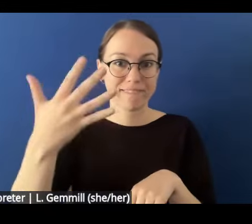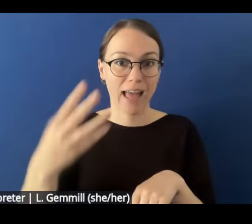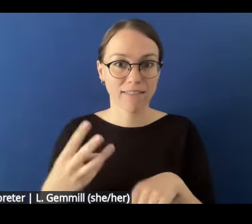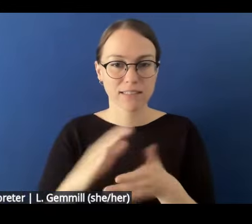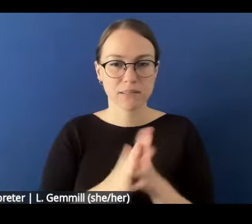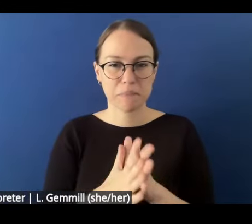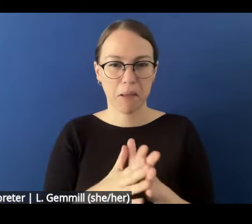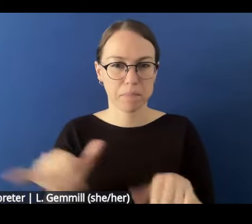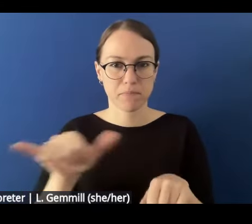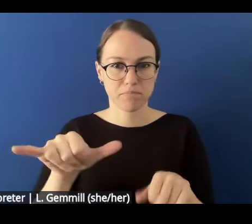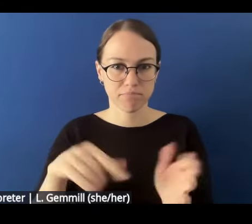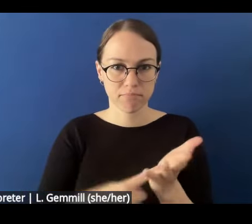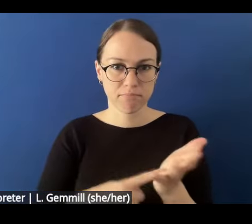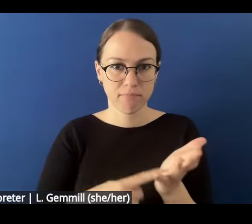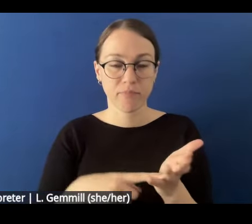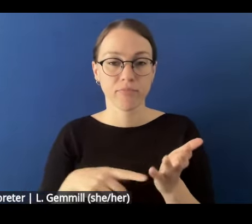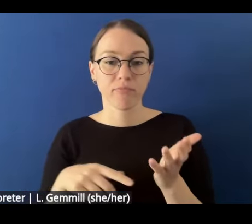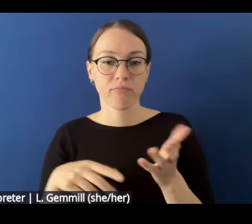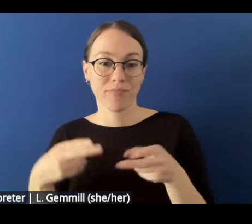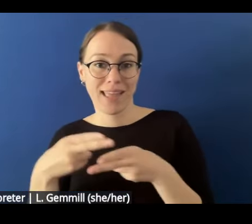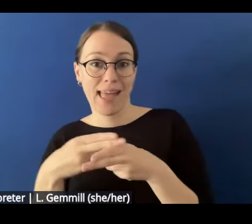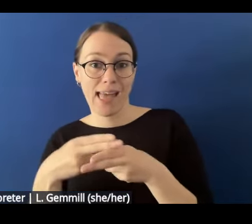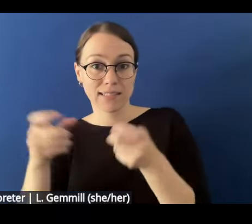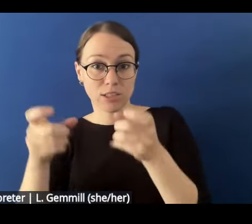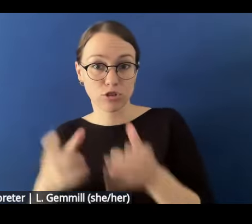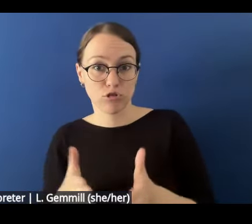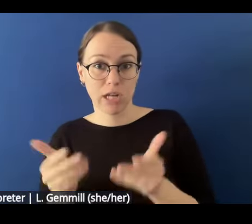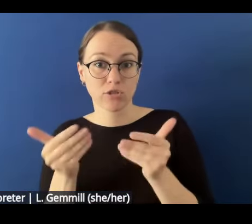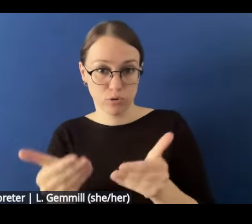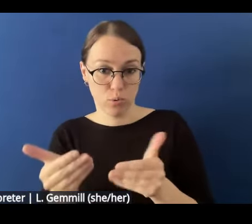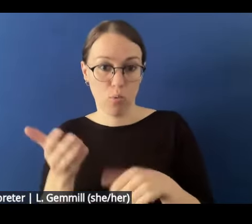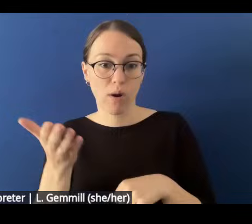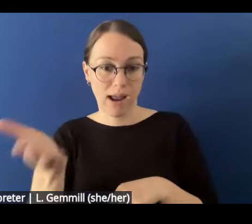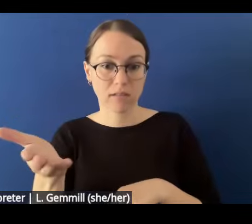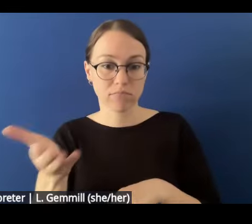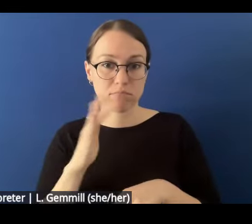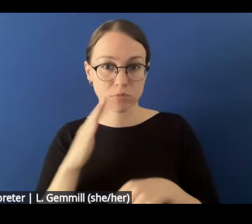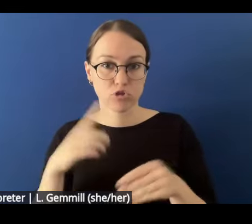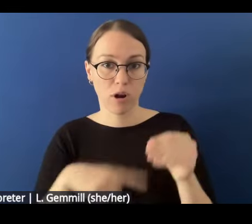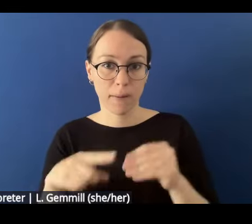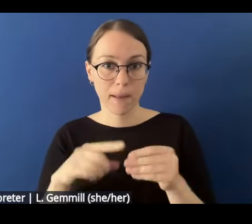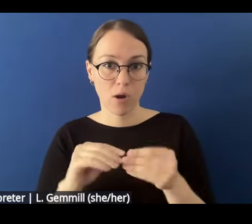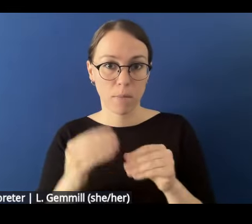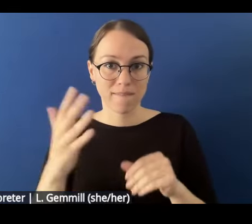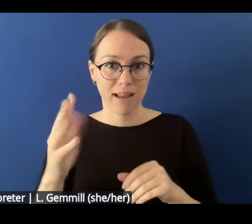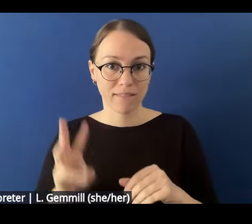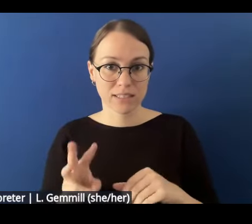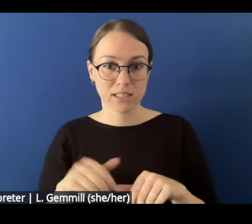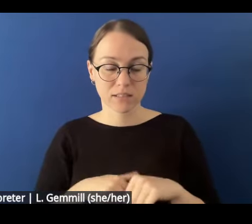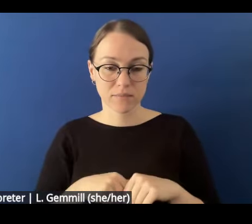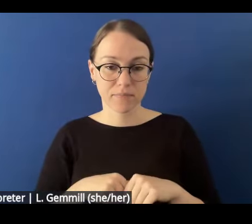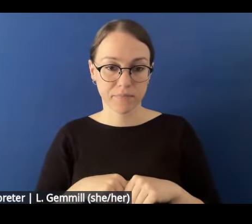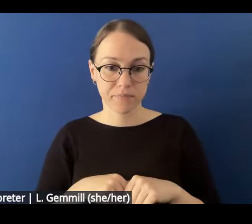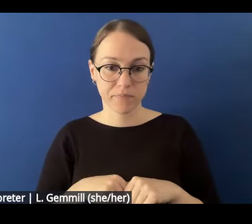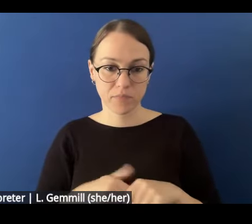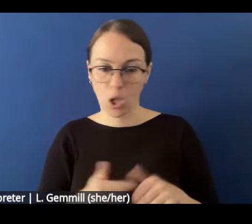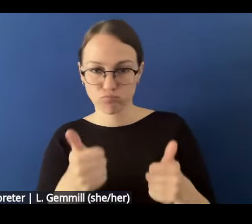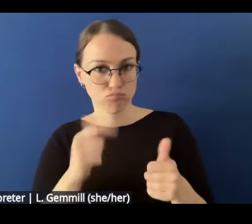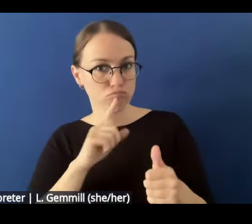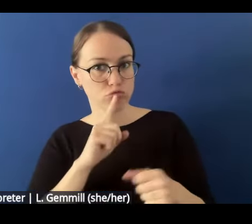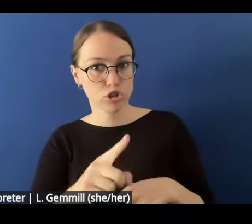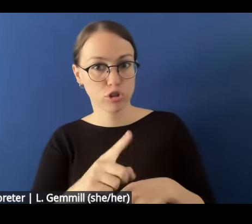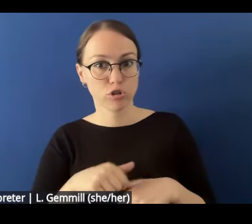acting director to introduce the conversation for 5 and 6. Absolutely. So this is, like